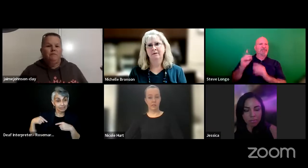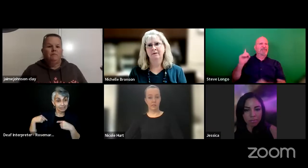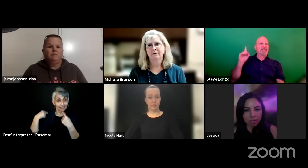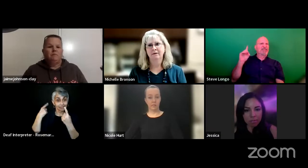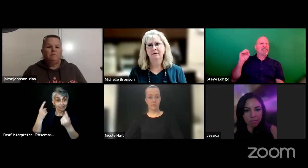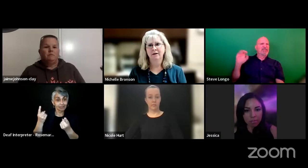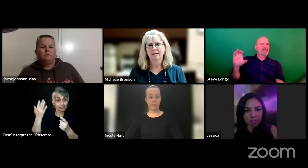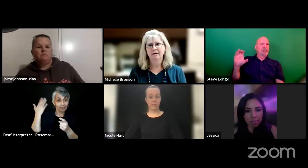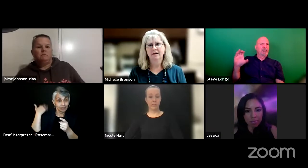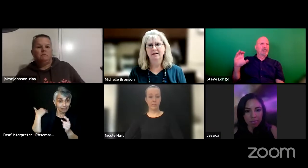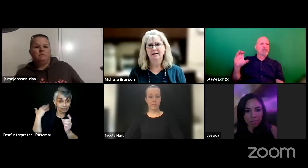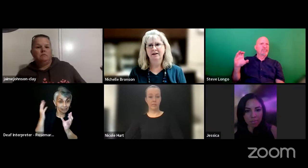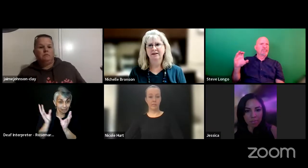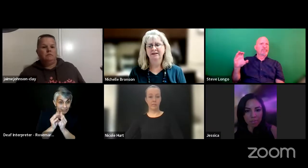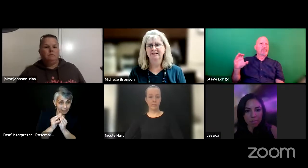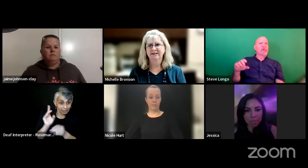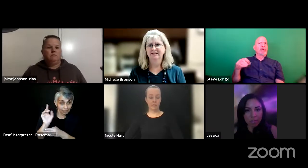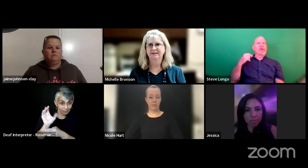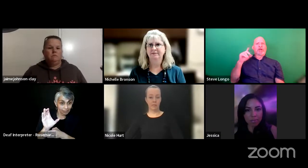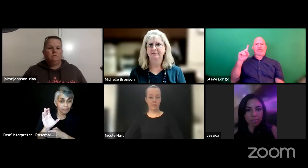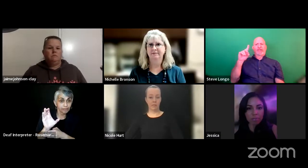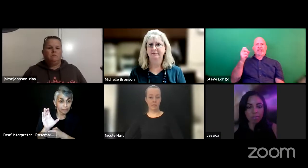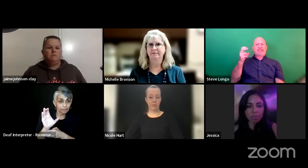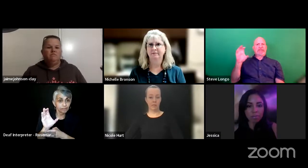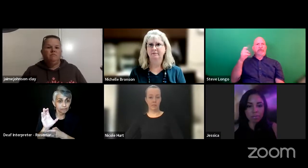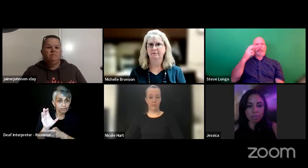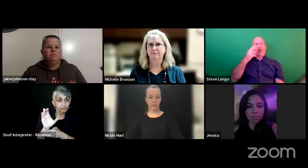long needed end.